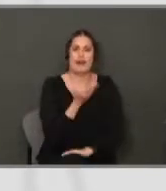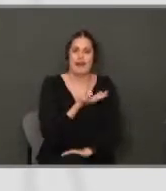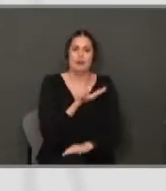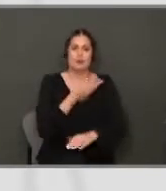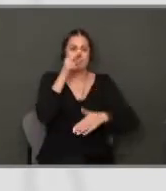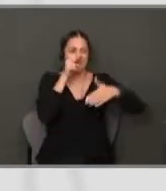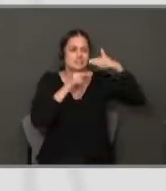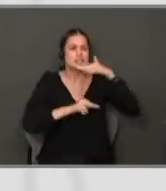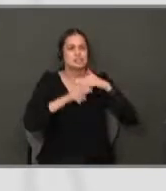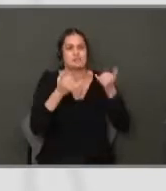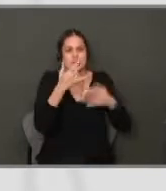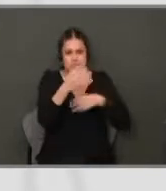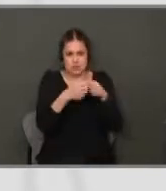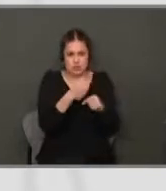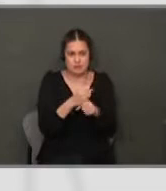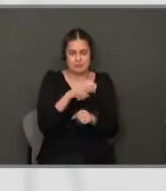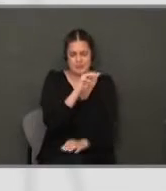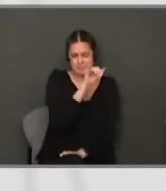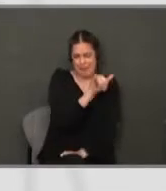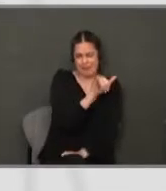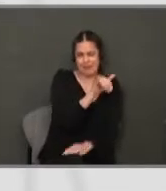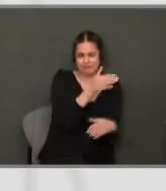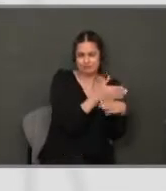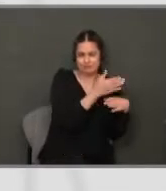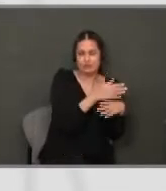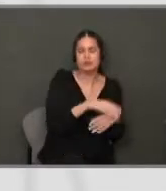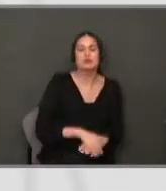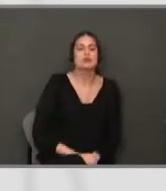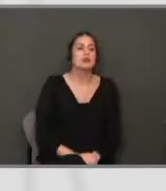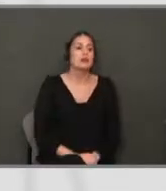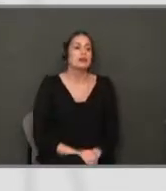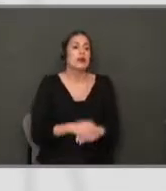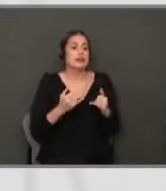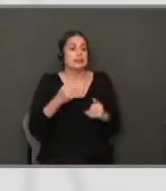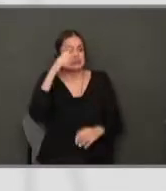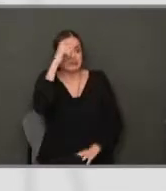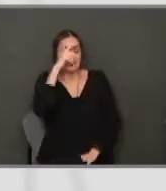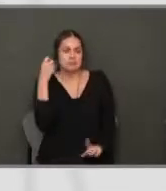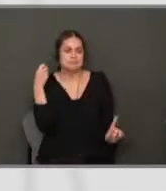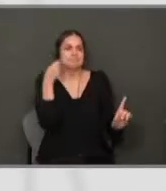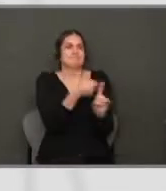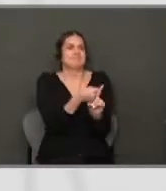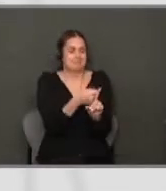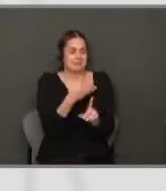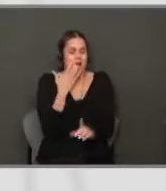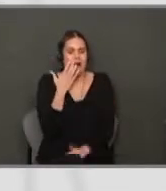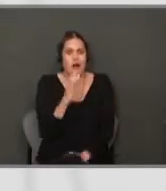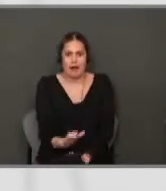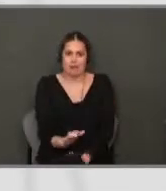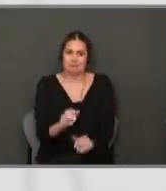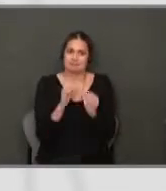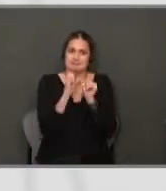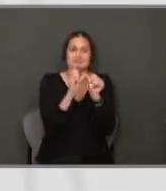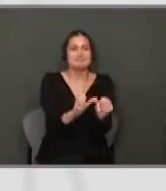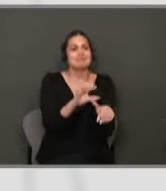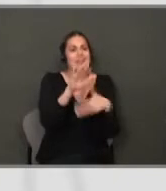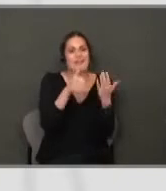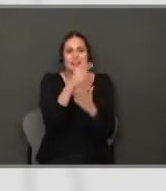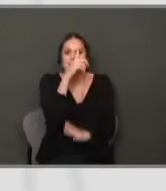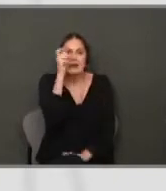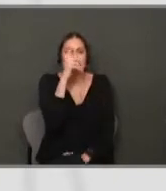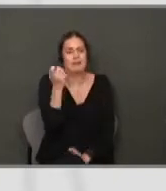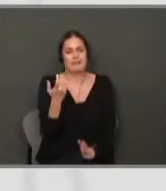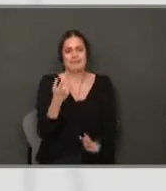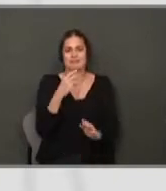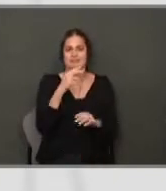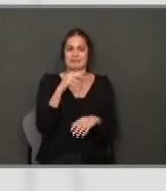year. And that was in mid-May. And then summer hit, and it's been hot as heck all summer long.